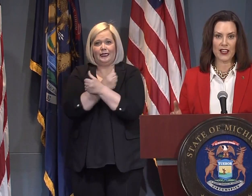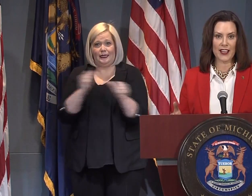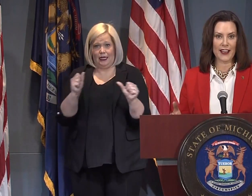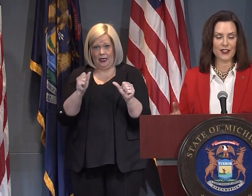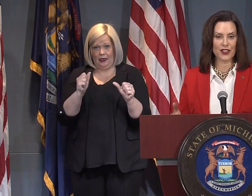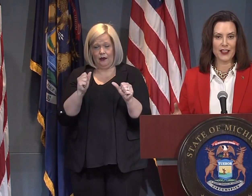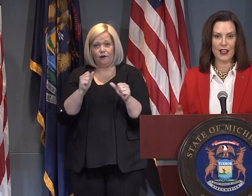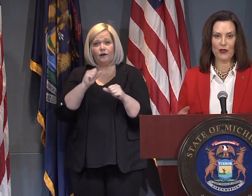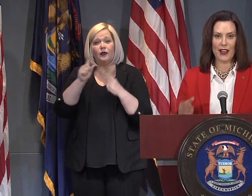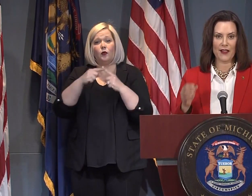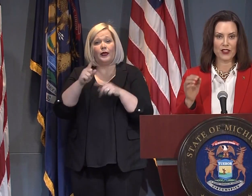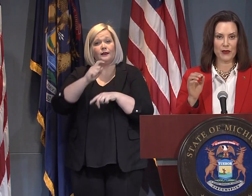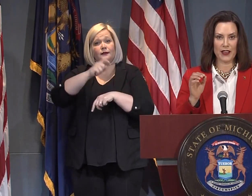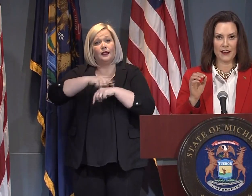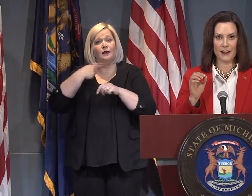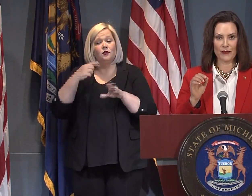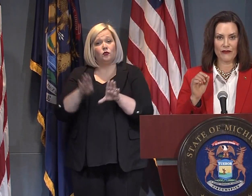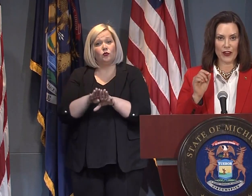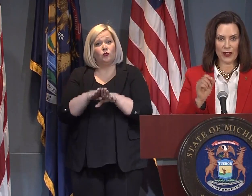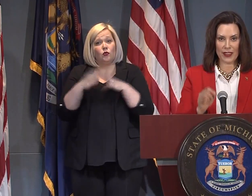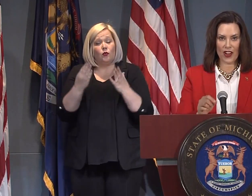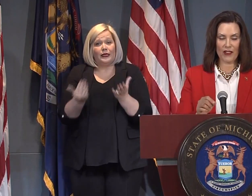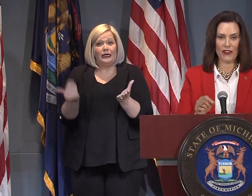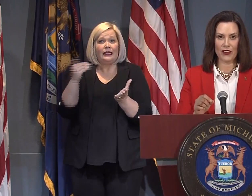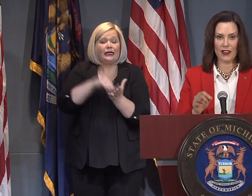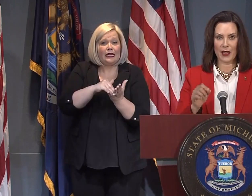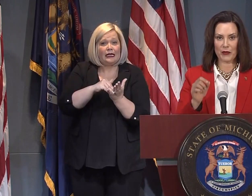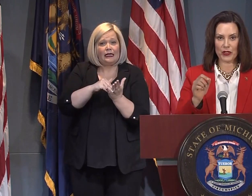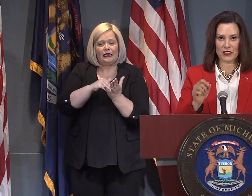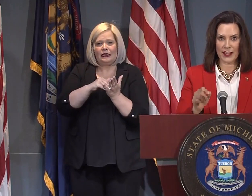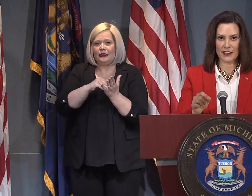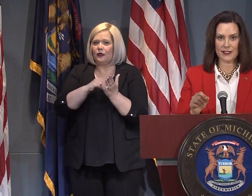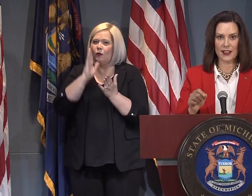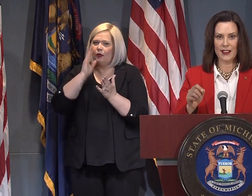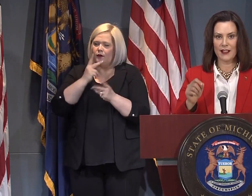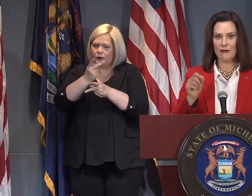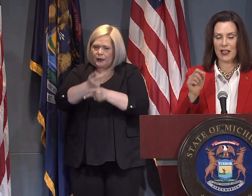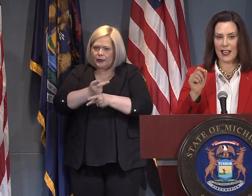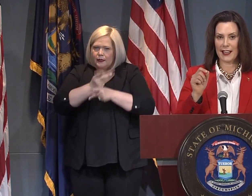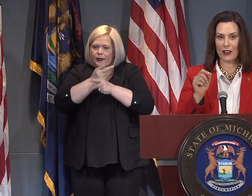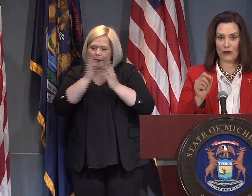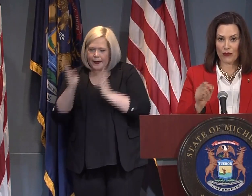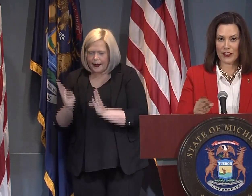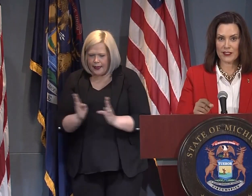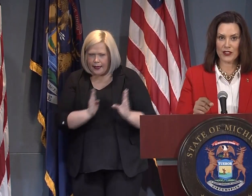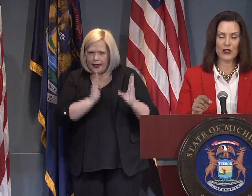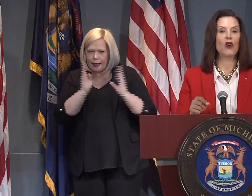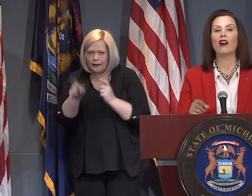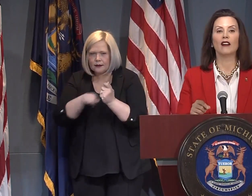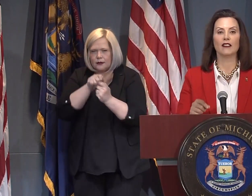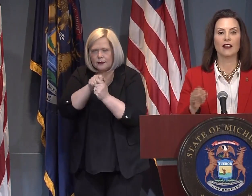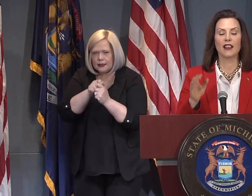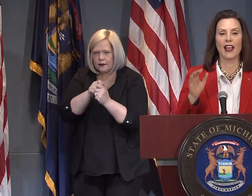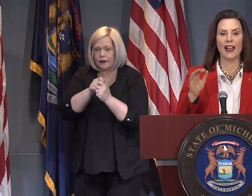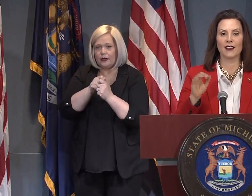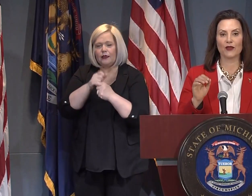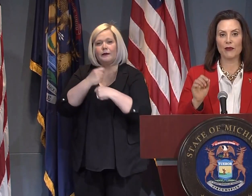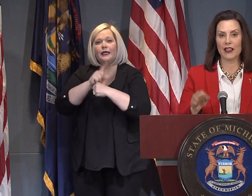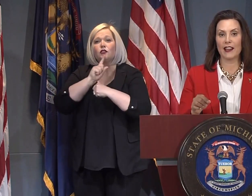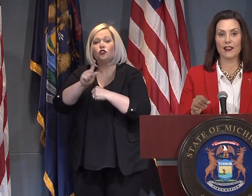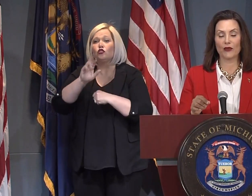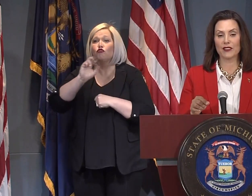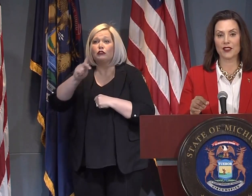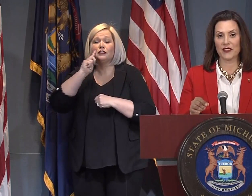to re-engage, it will have to be very thoughtful and precise, mitigating risk to all